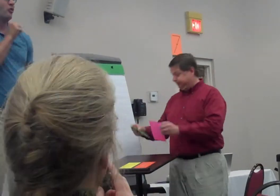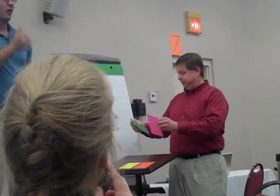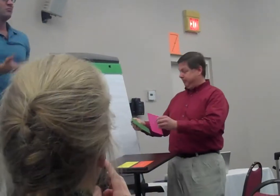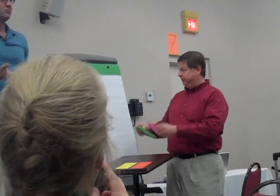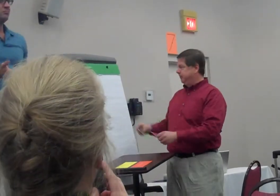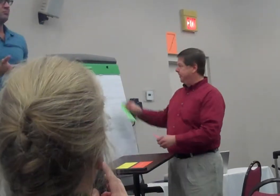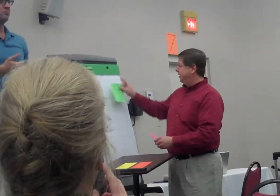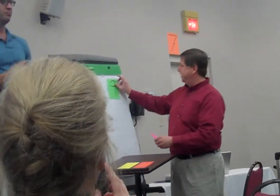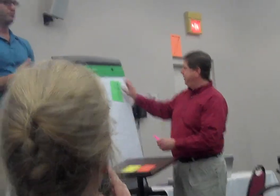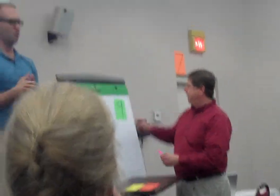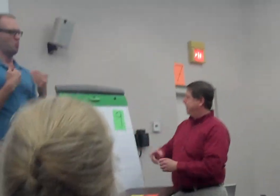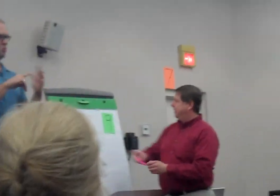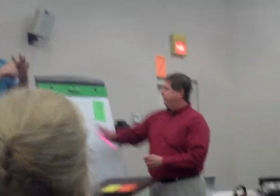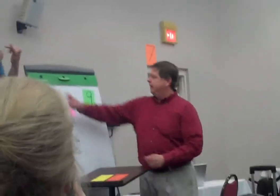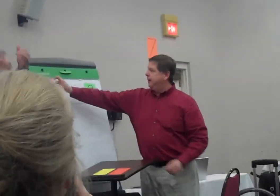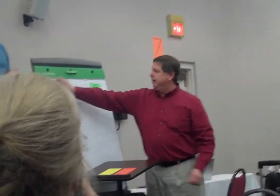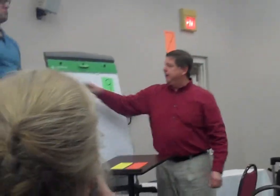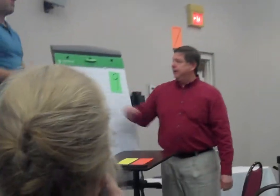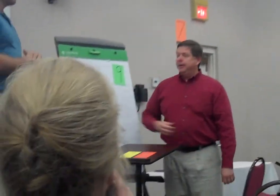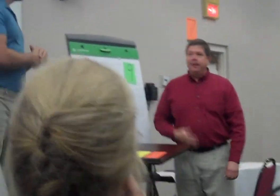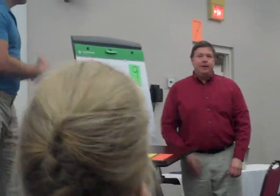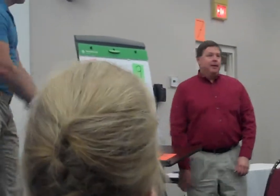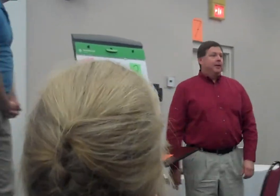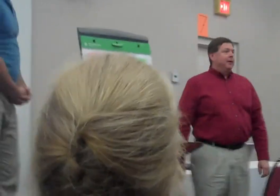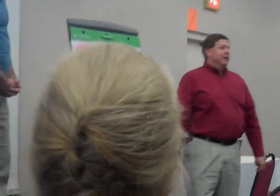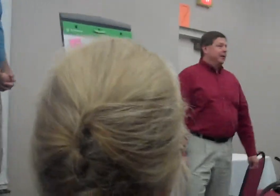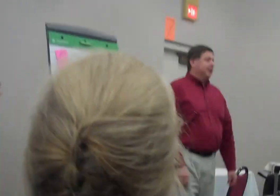started. Oh my goodness.